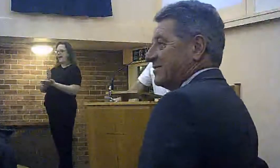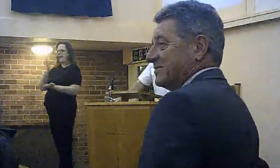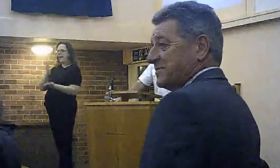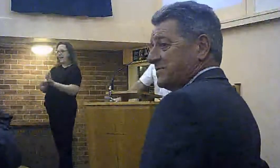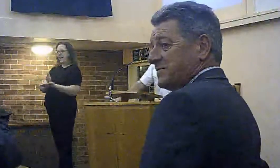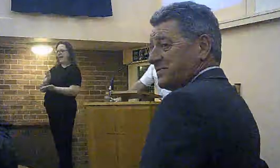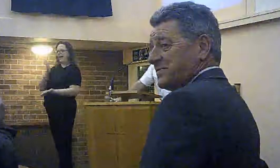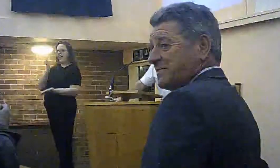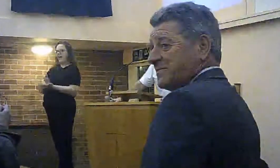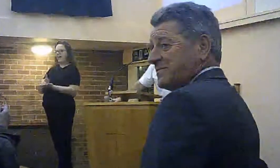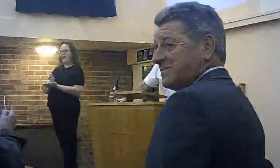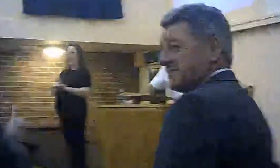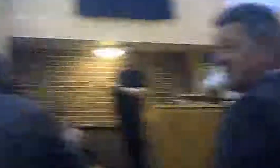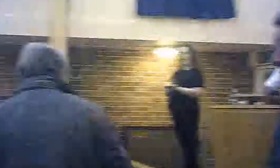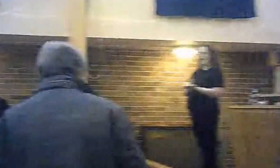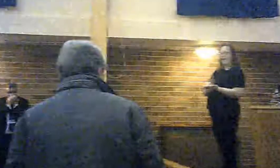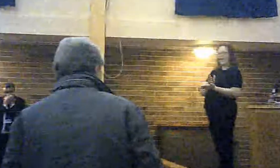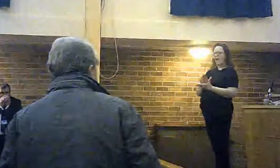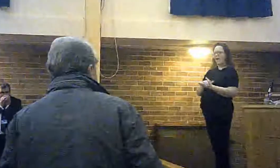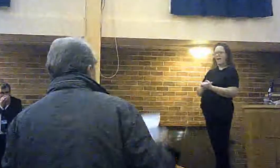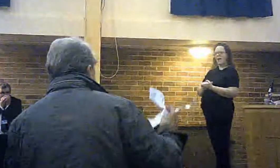say,